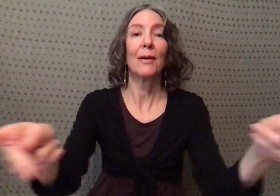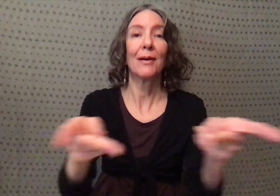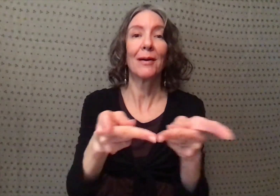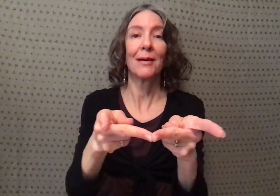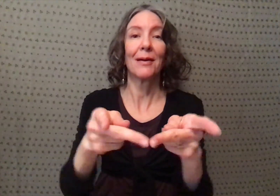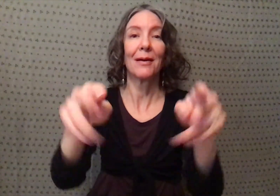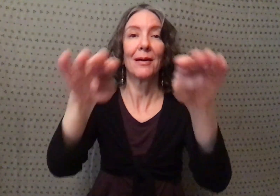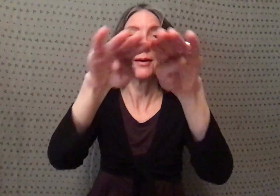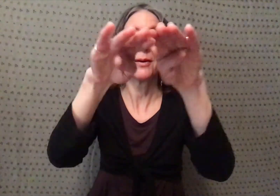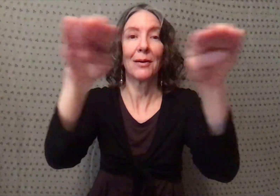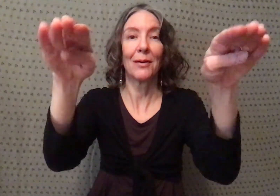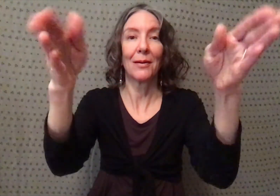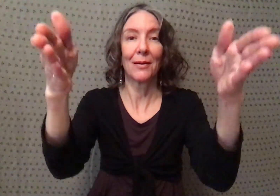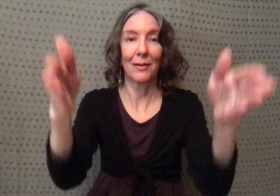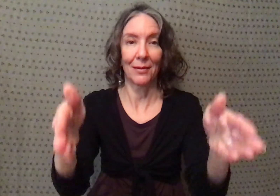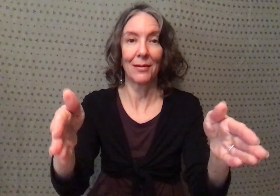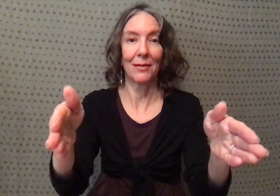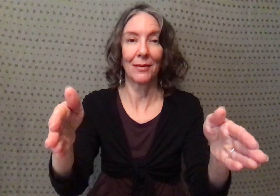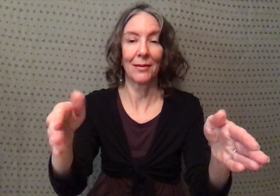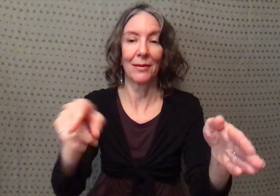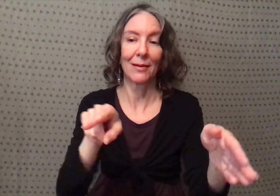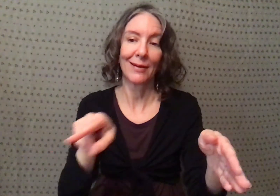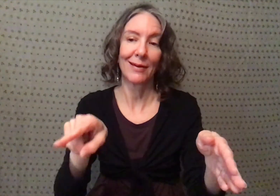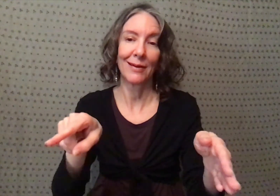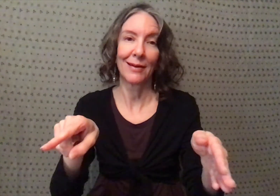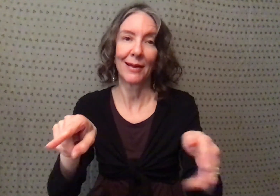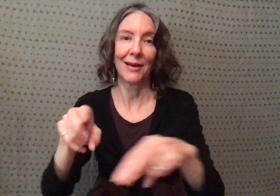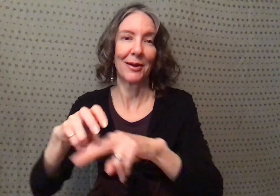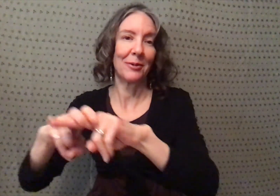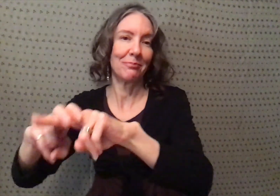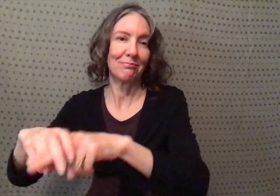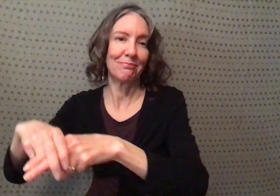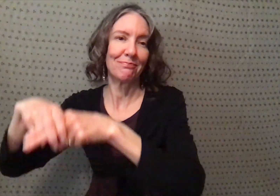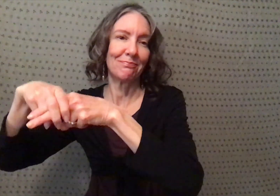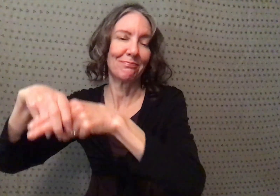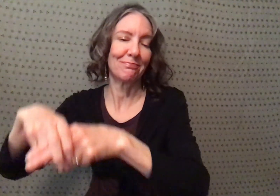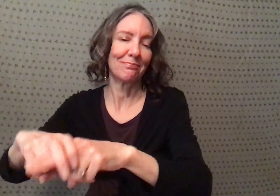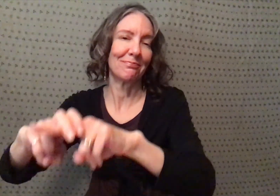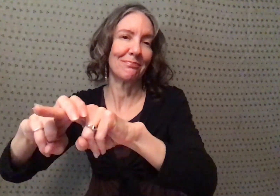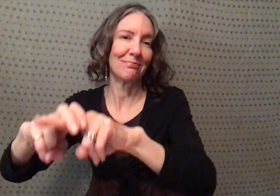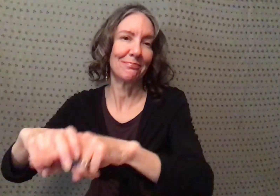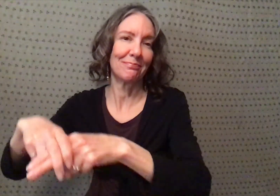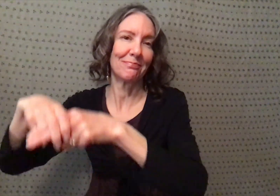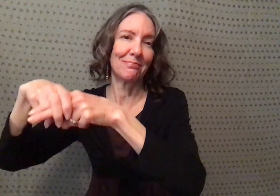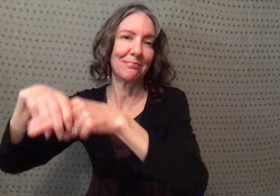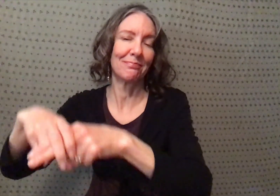fireplace with a hearth. Just to the right side is a rocking chair.